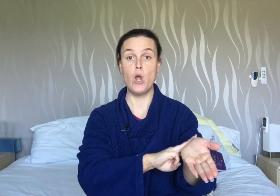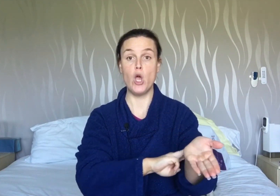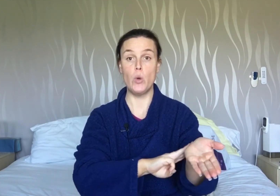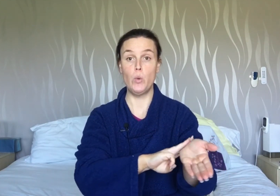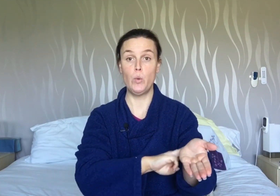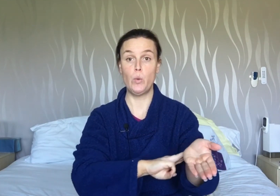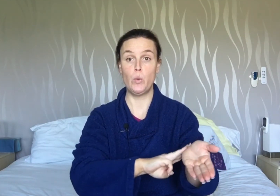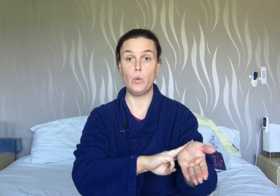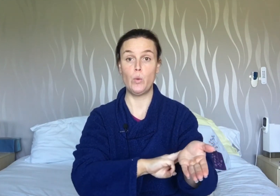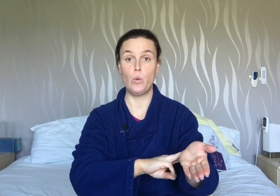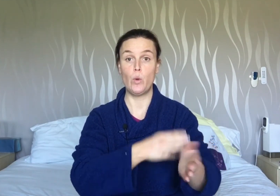Blue.